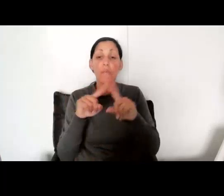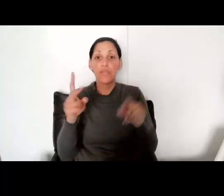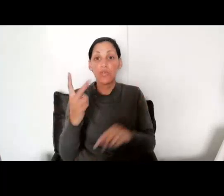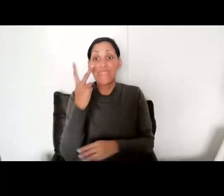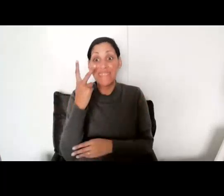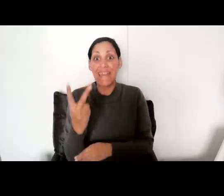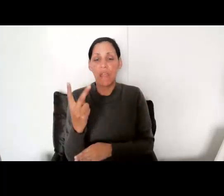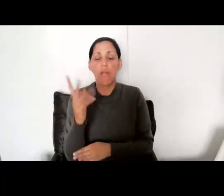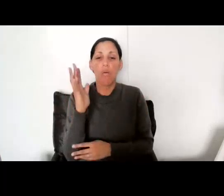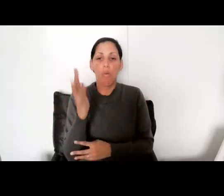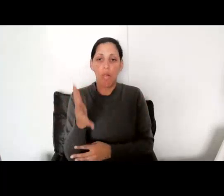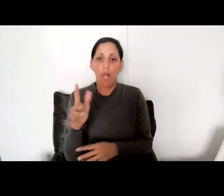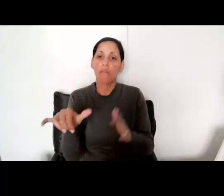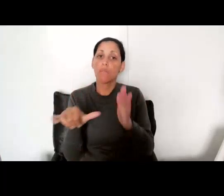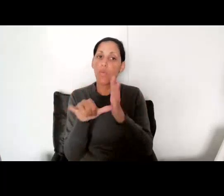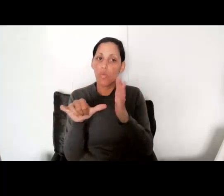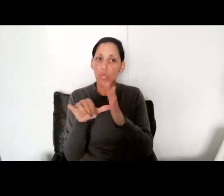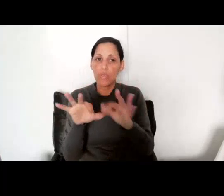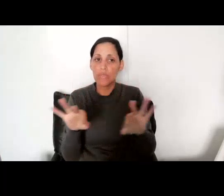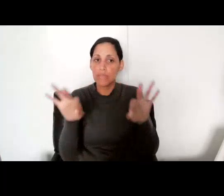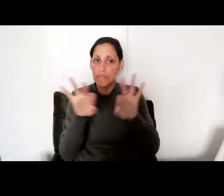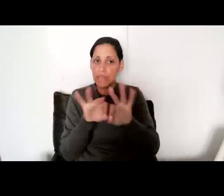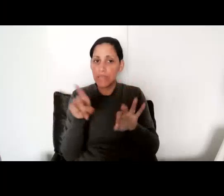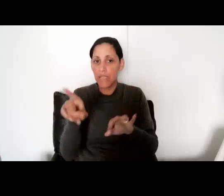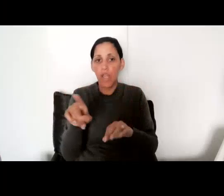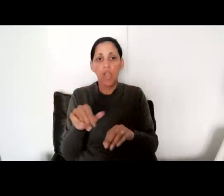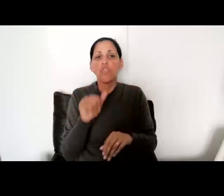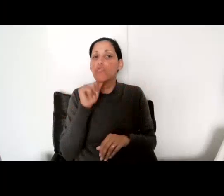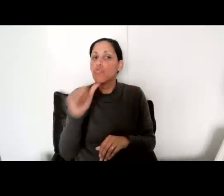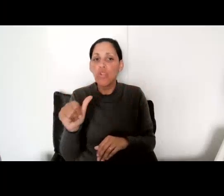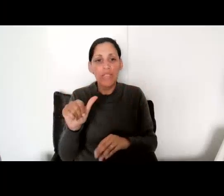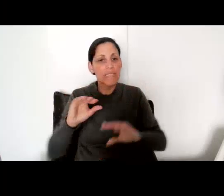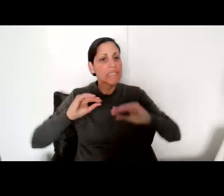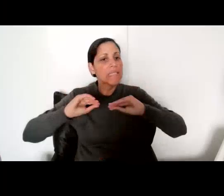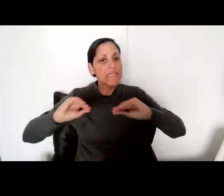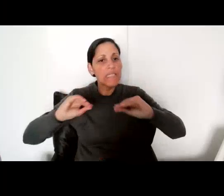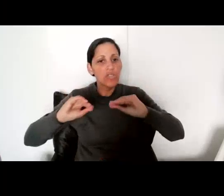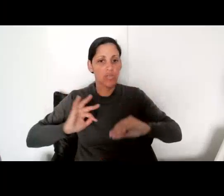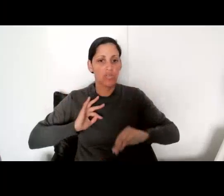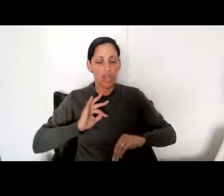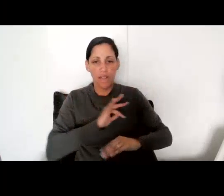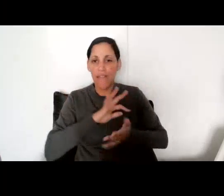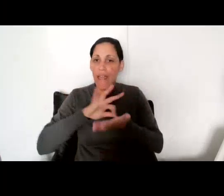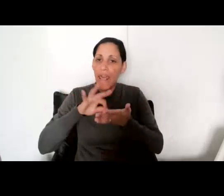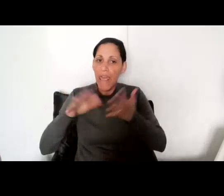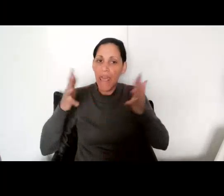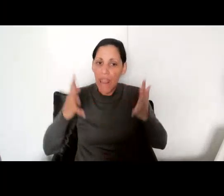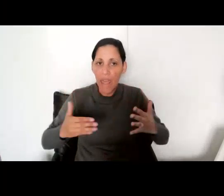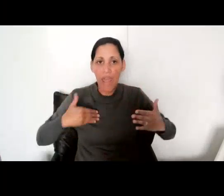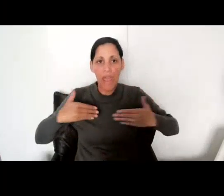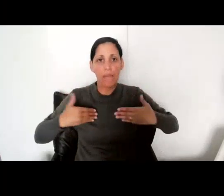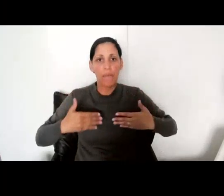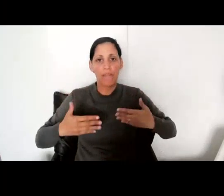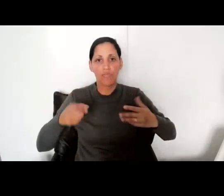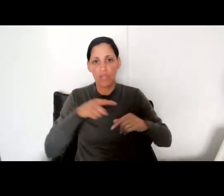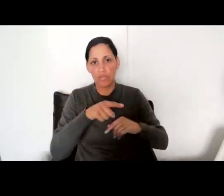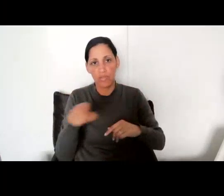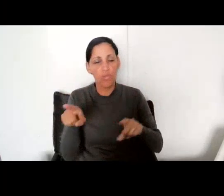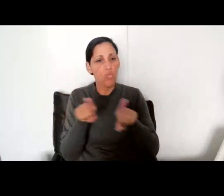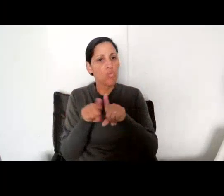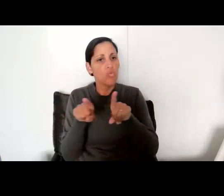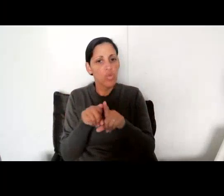it's important to also include our non-teaching staff, cleaners, administrators, financial, include those